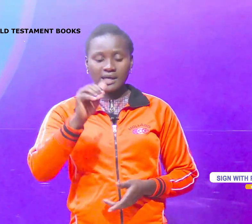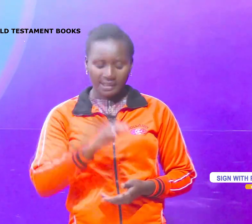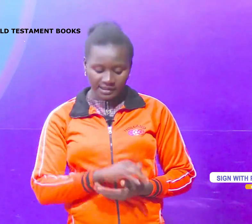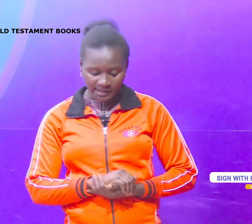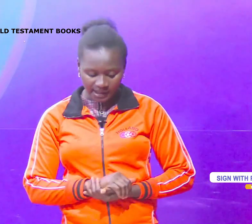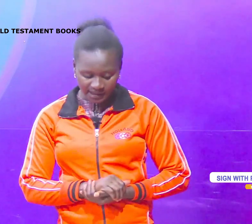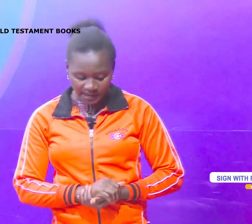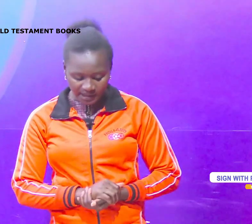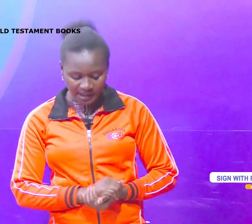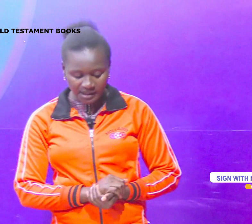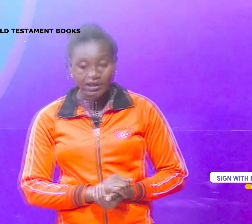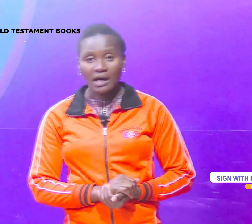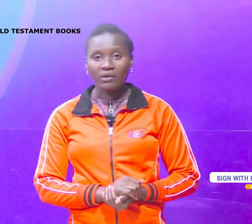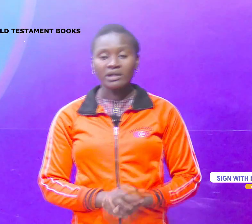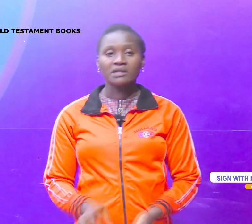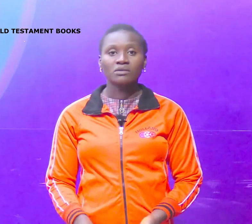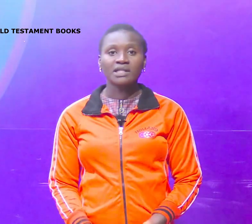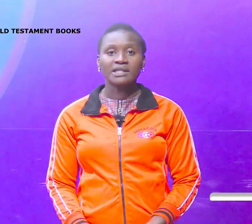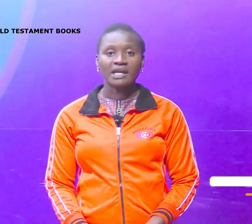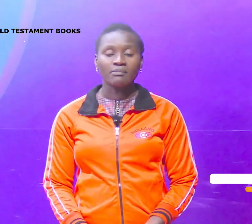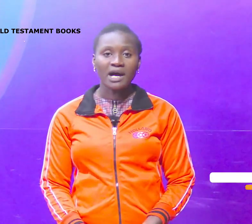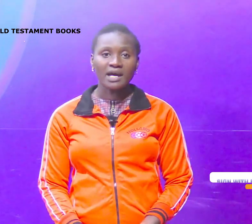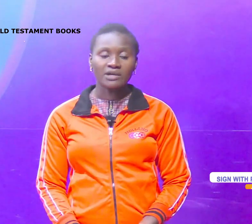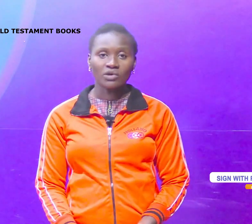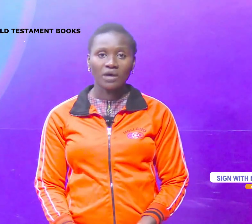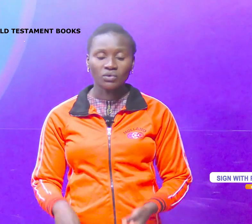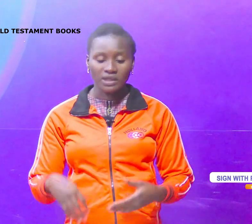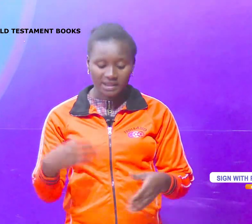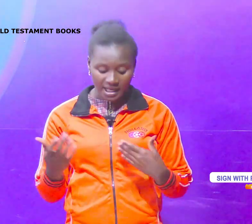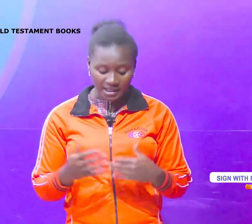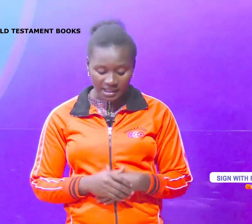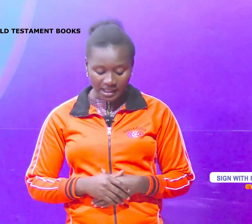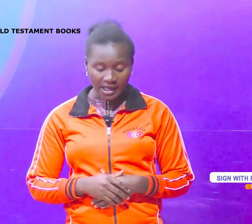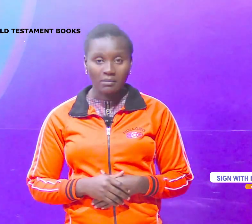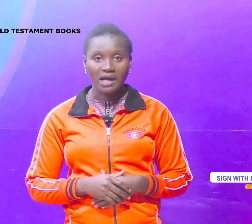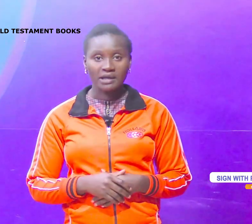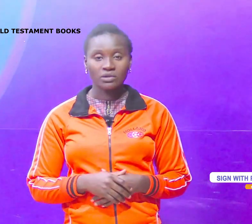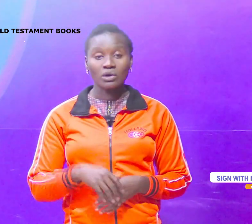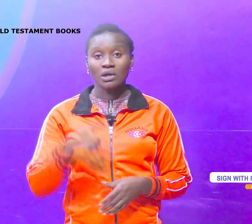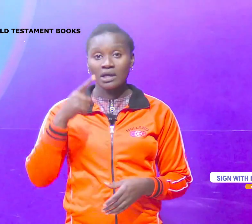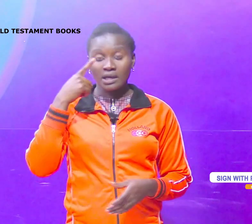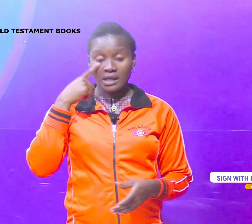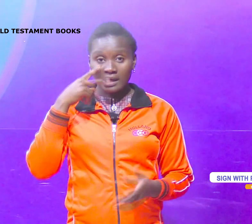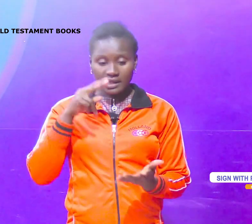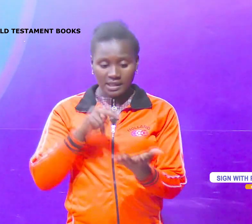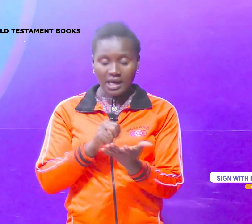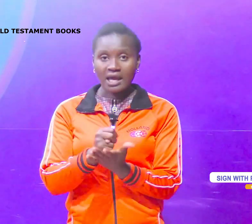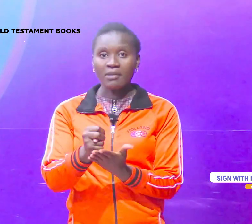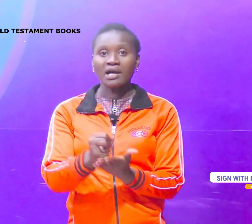Ezra. And then our next word is Nehemiah. So how do we sign Nehemiah? So Nehemiah with the